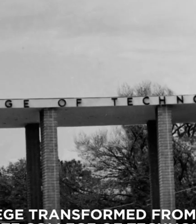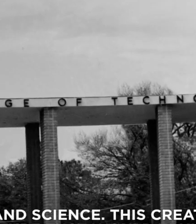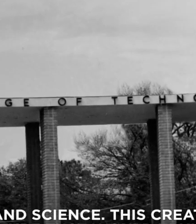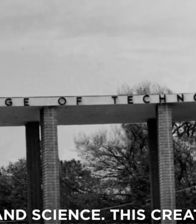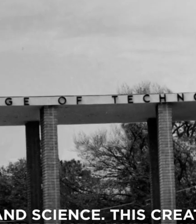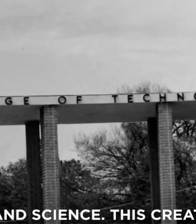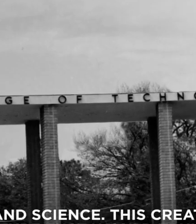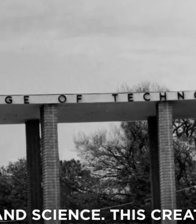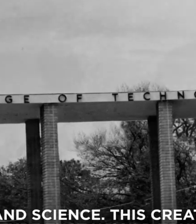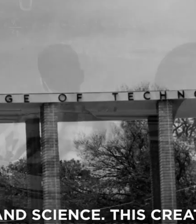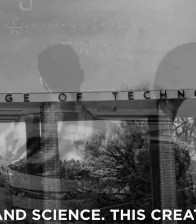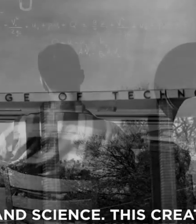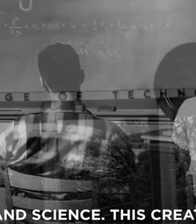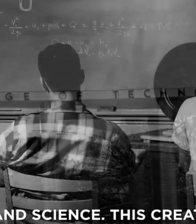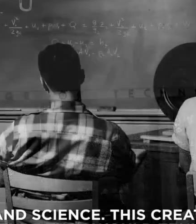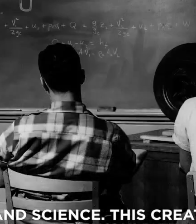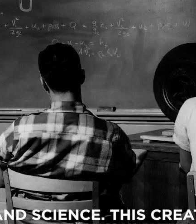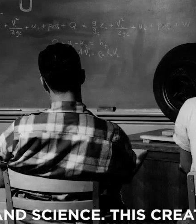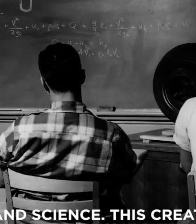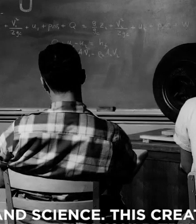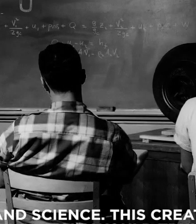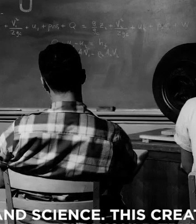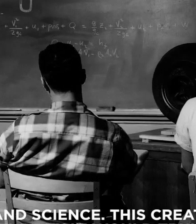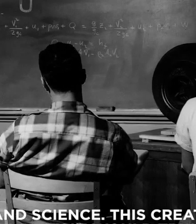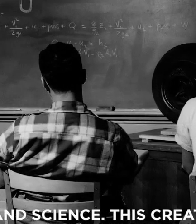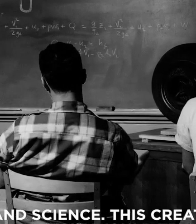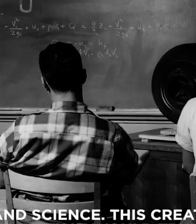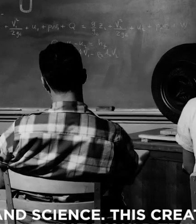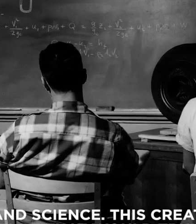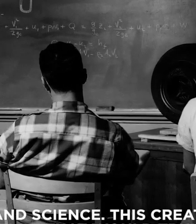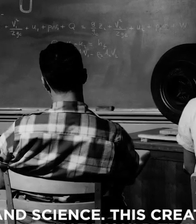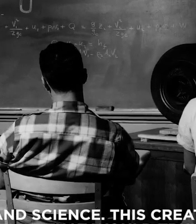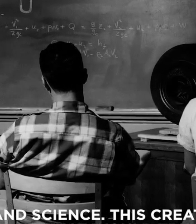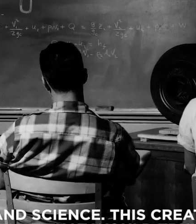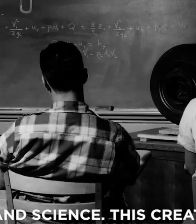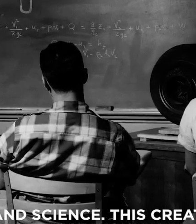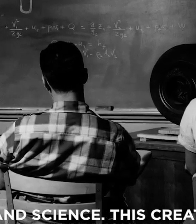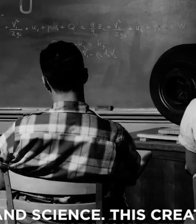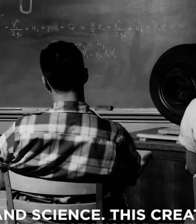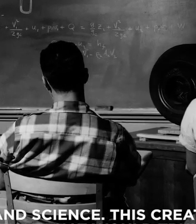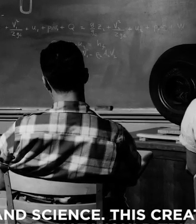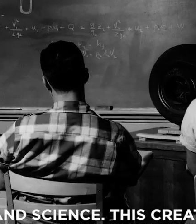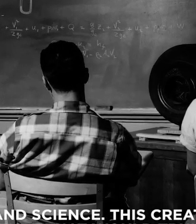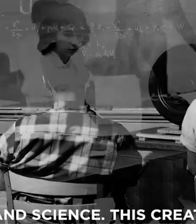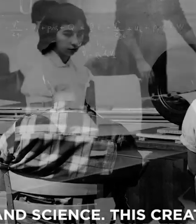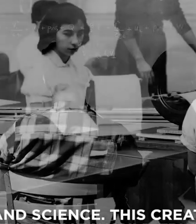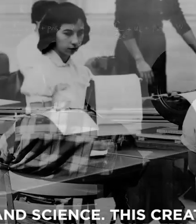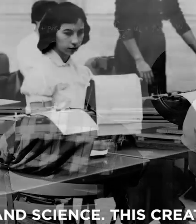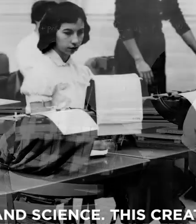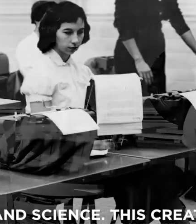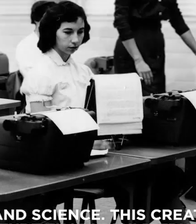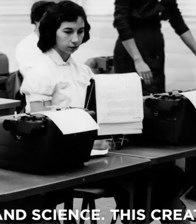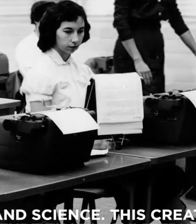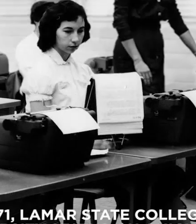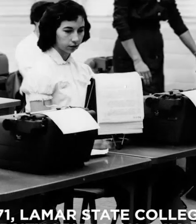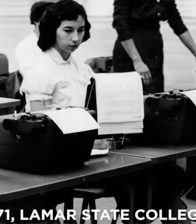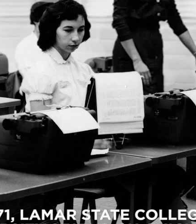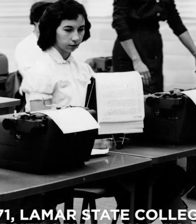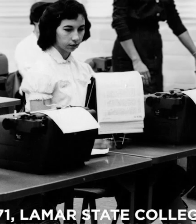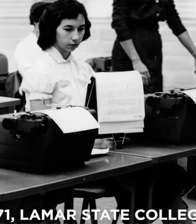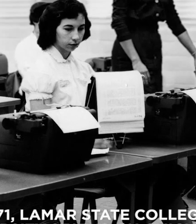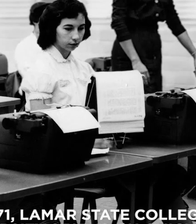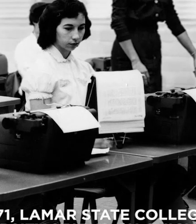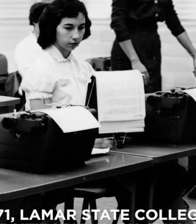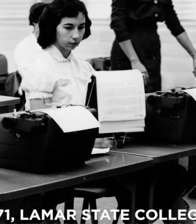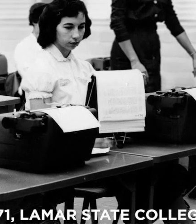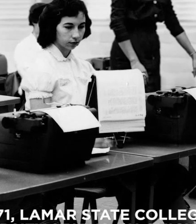Technology, focusing on engineering and science. This created the foundation for a future that would truly